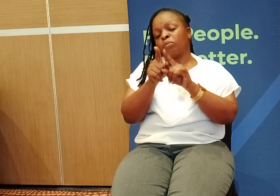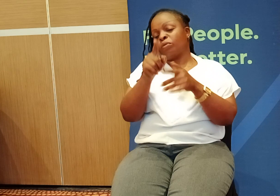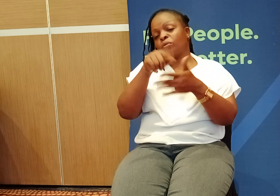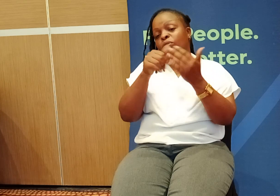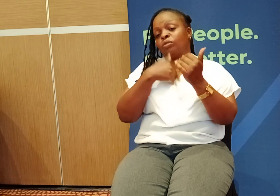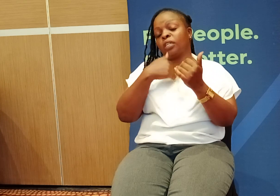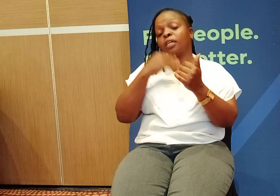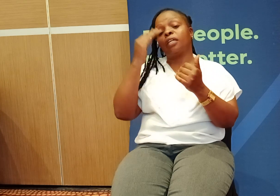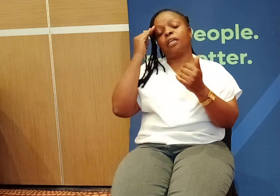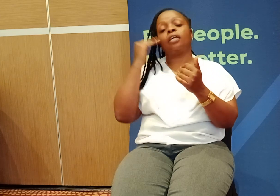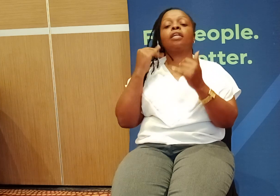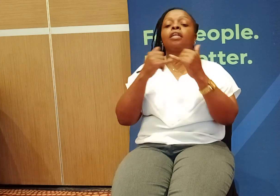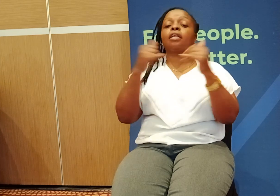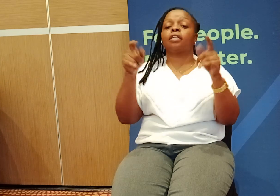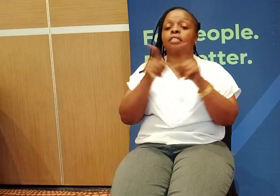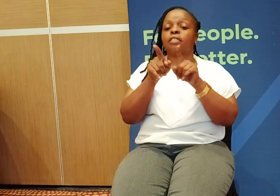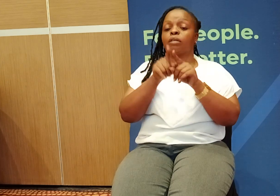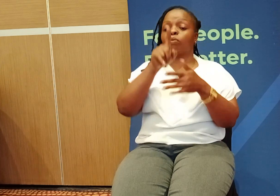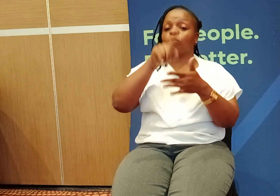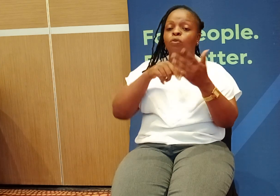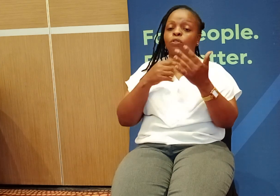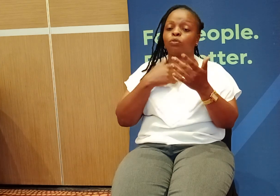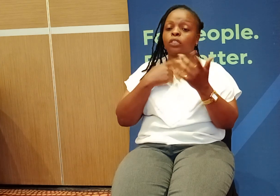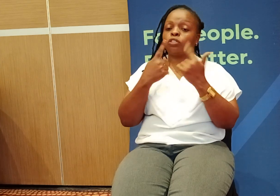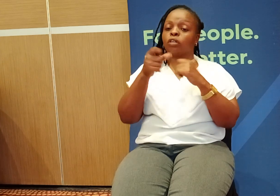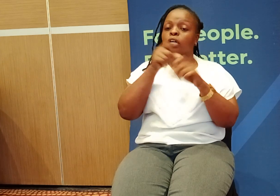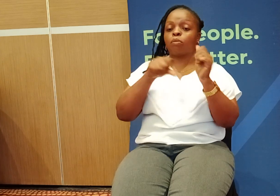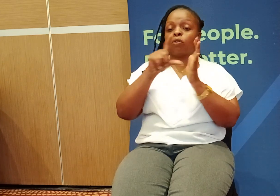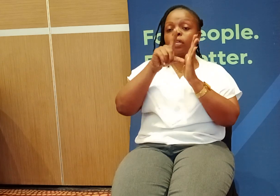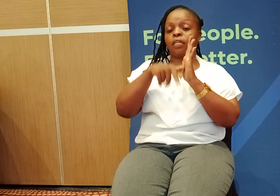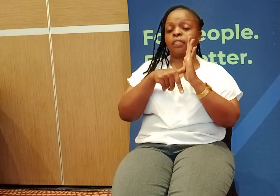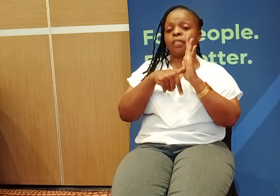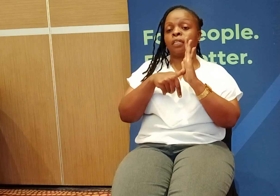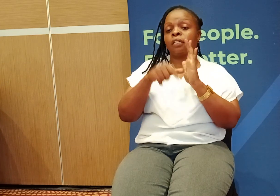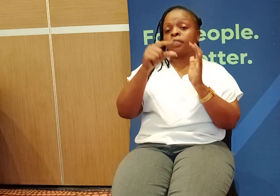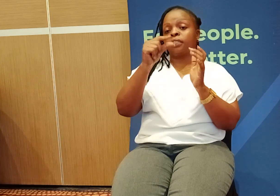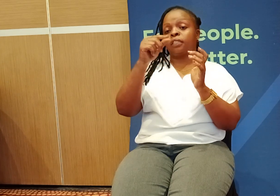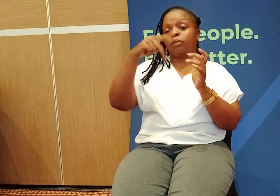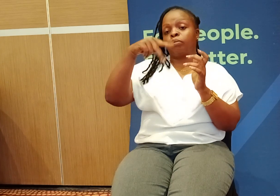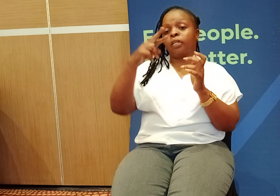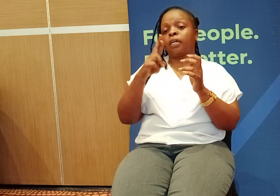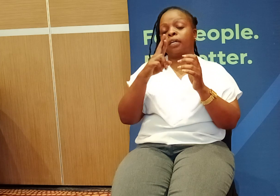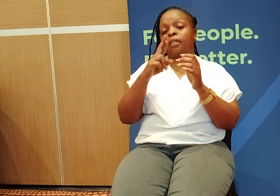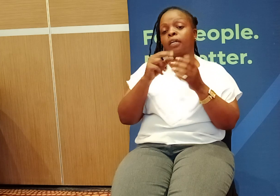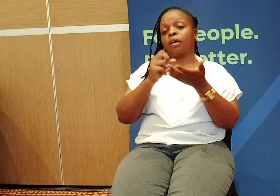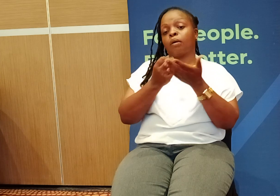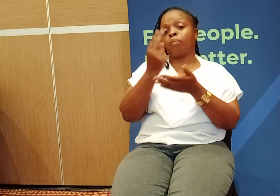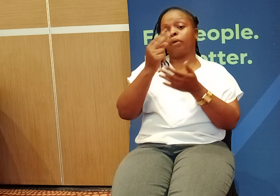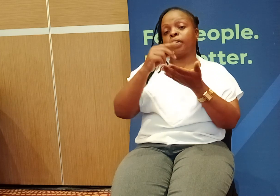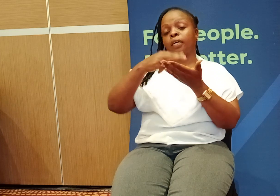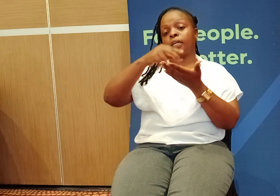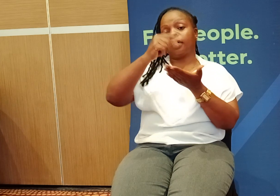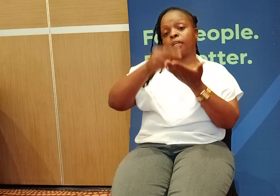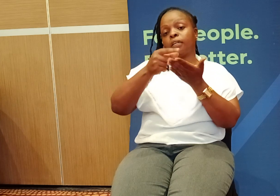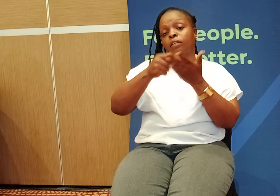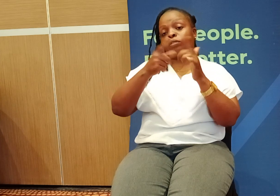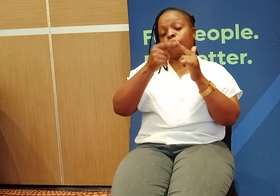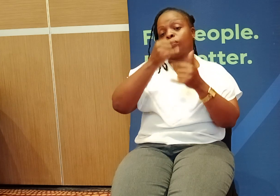later. BPR upgraded to the latest version of Terminus, and I've settled that. Patience, I saw